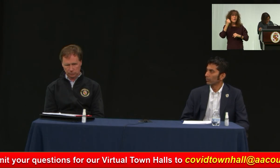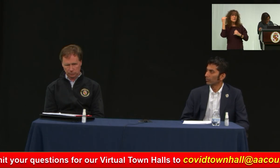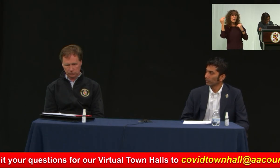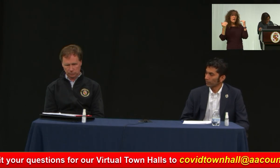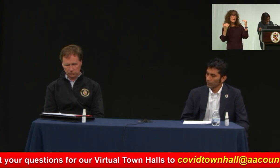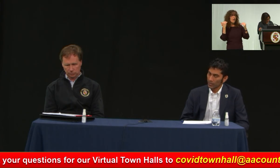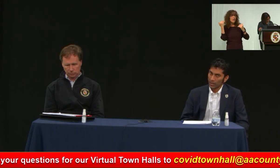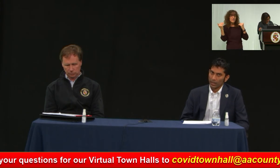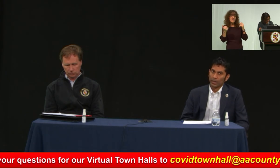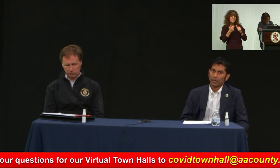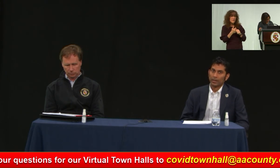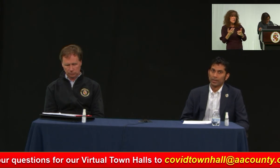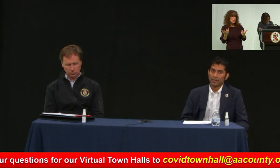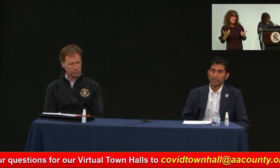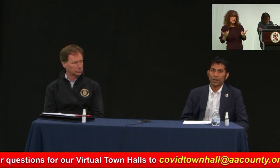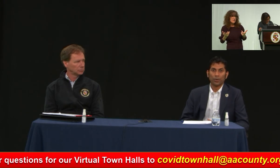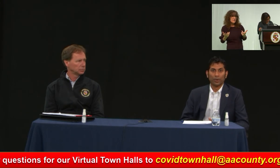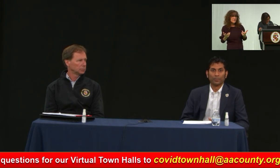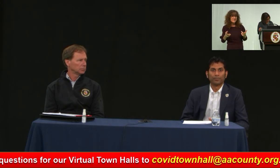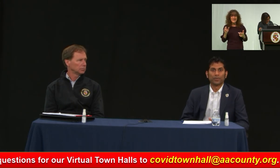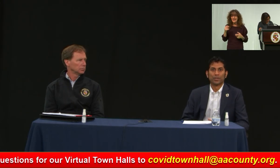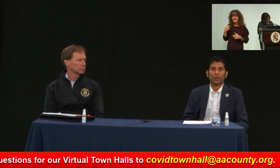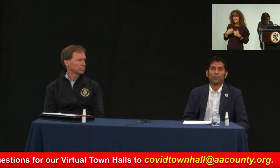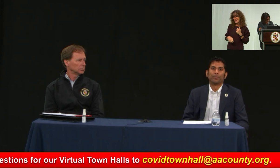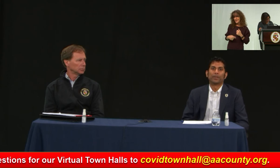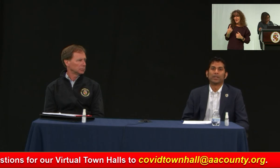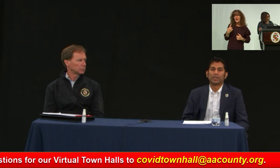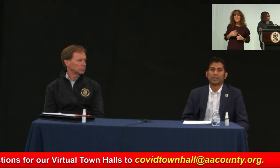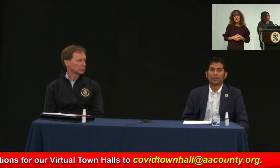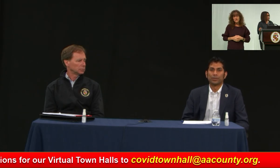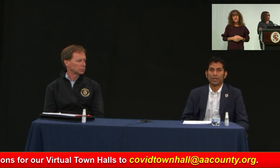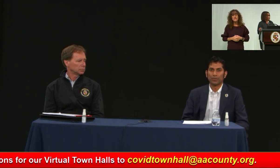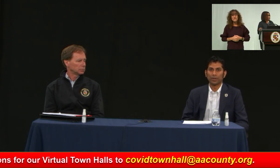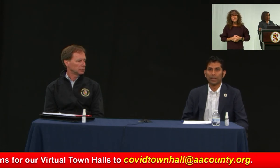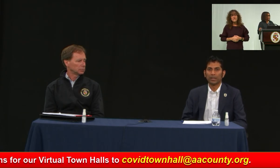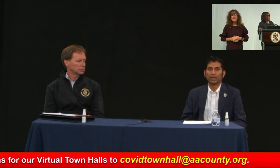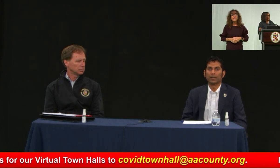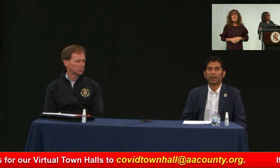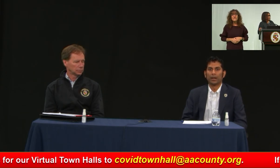taking? This is a hard one. So it's